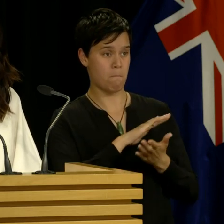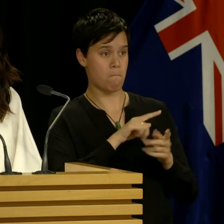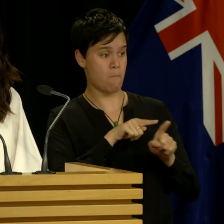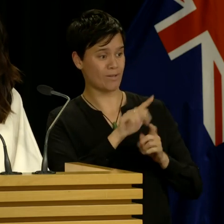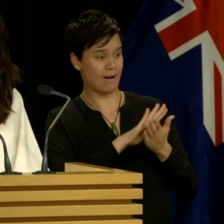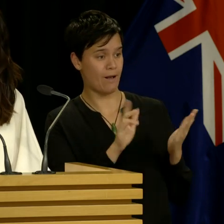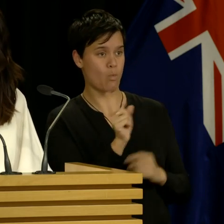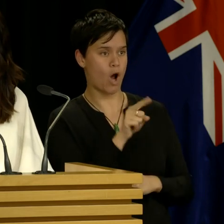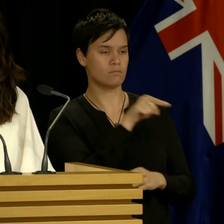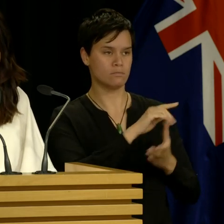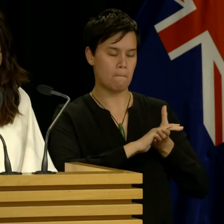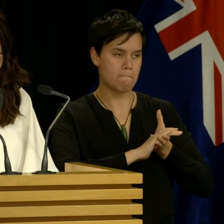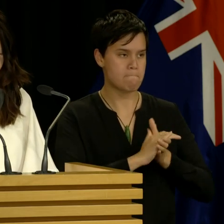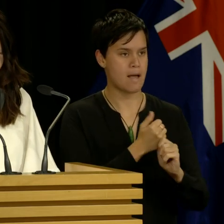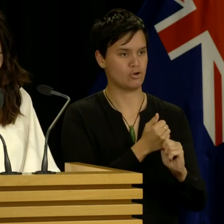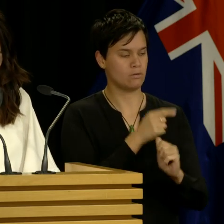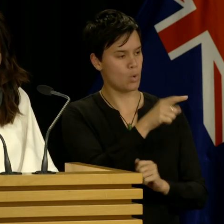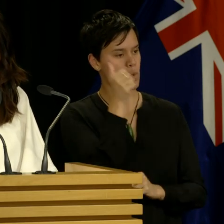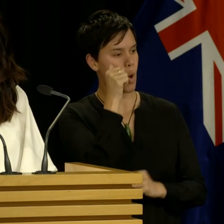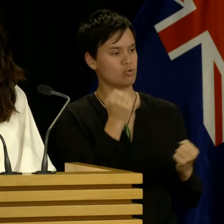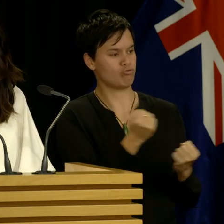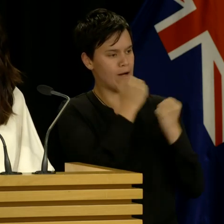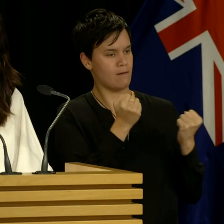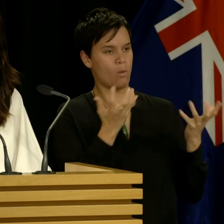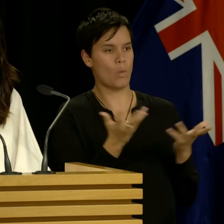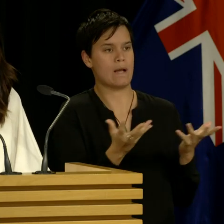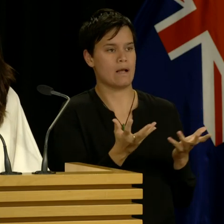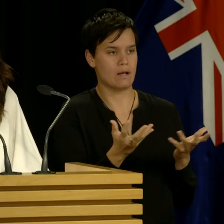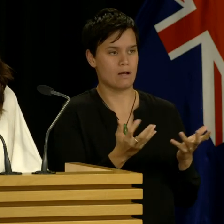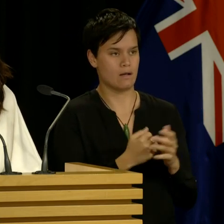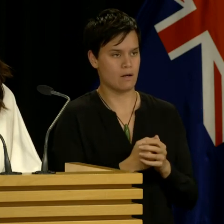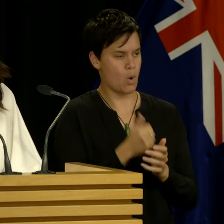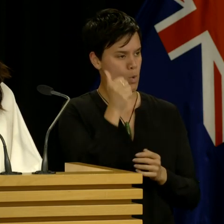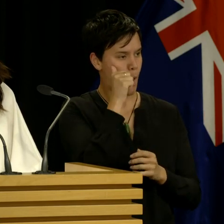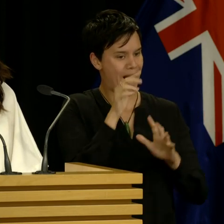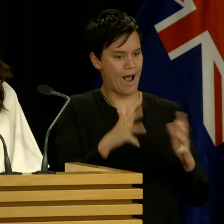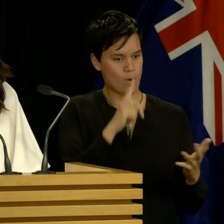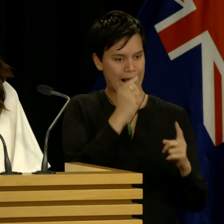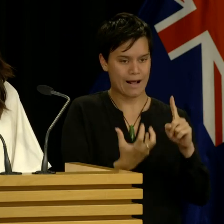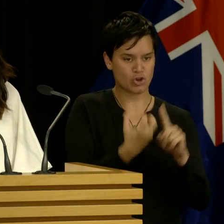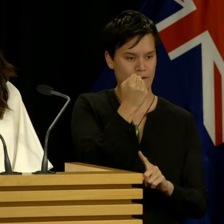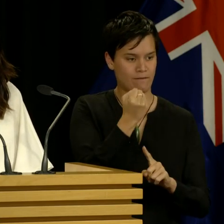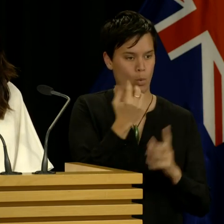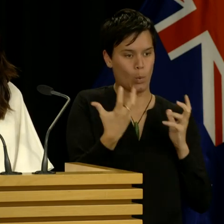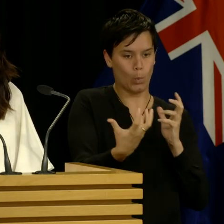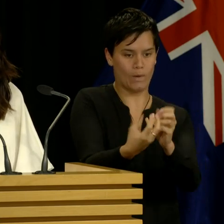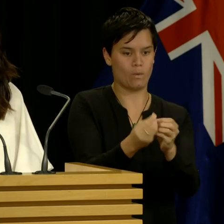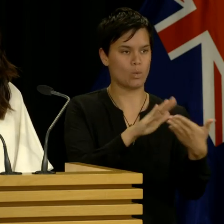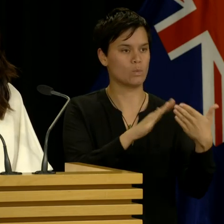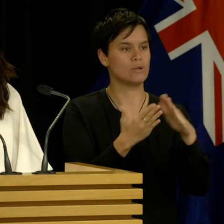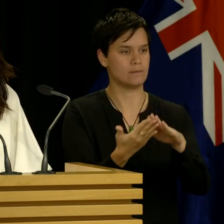police force that knows its strength lies in what it can achieve with and alongside the community it